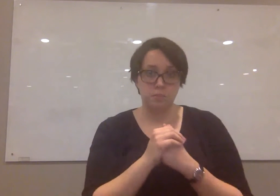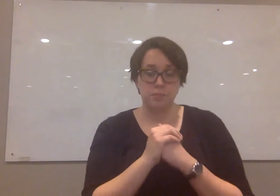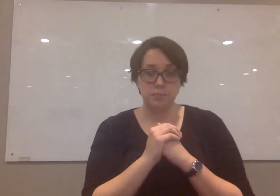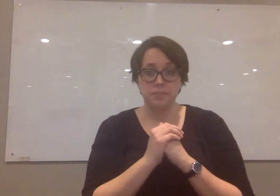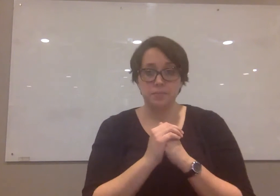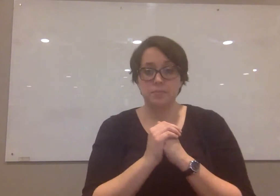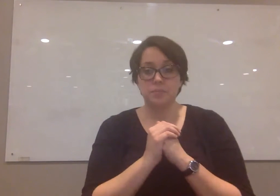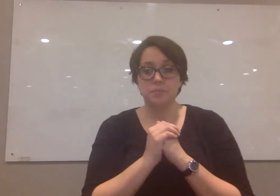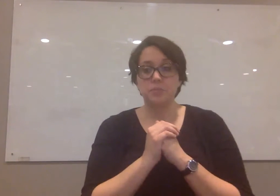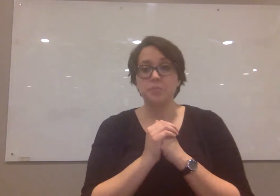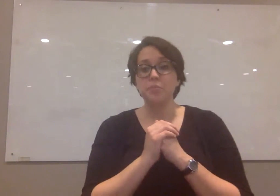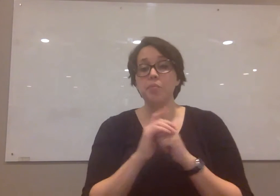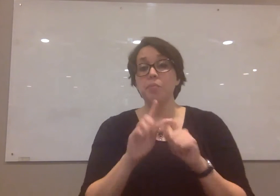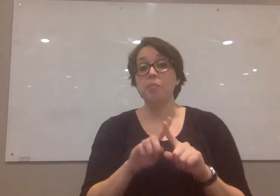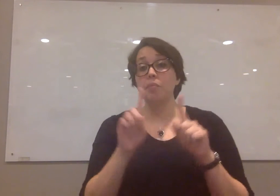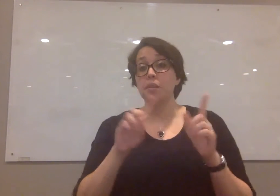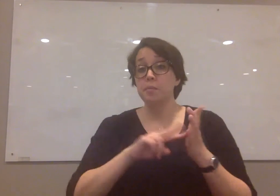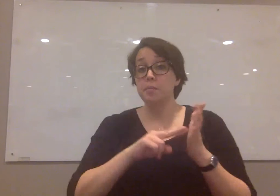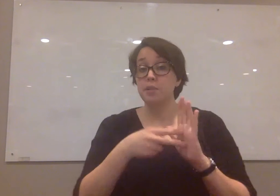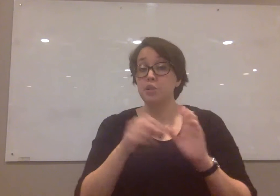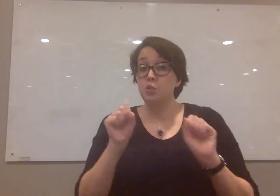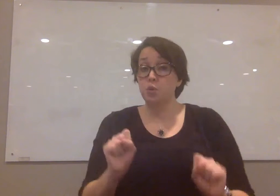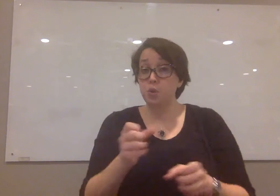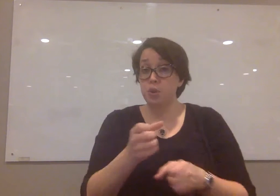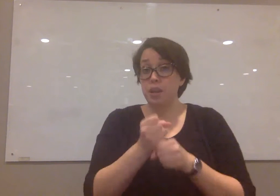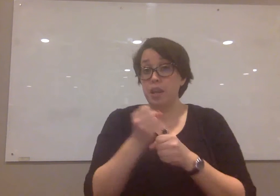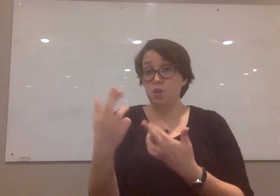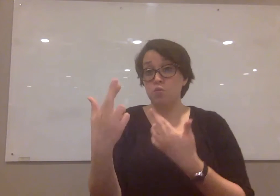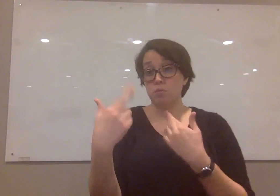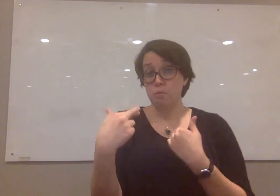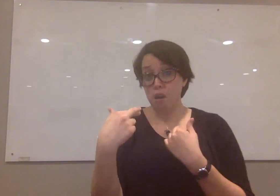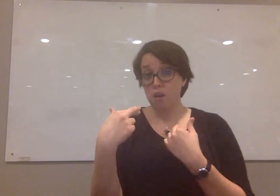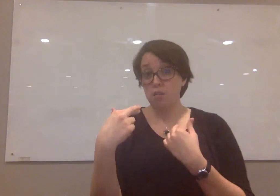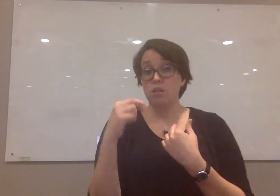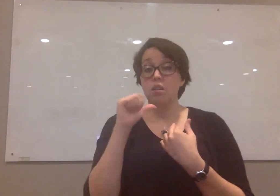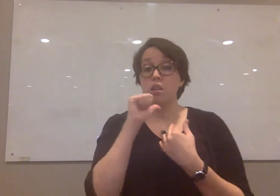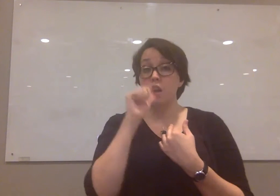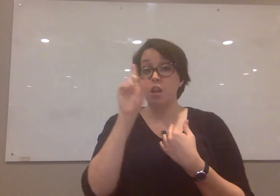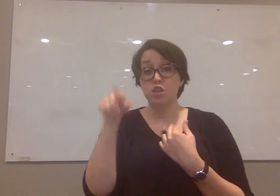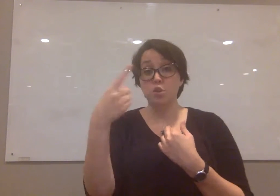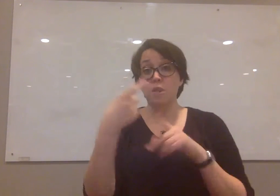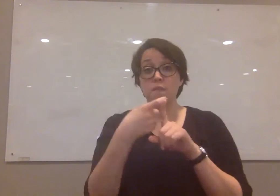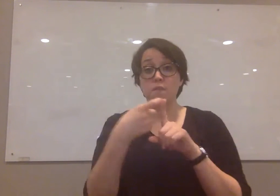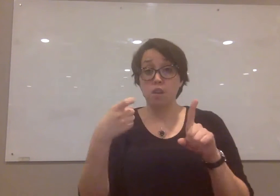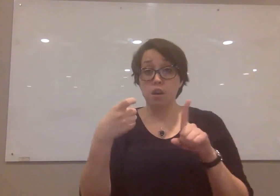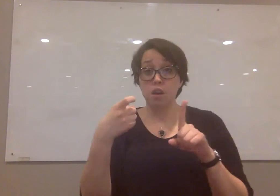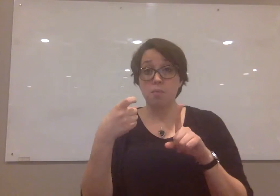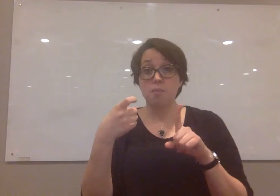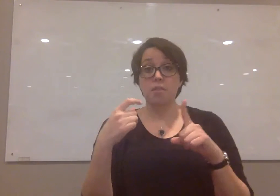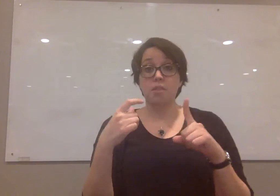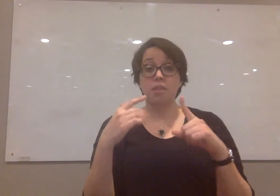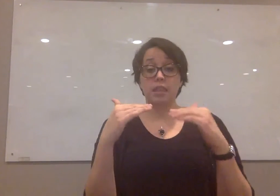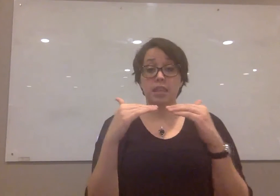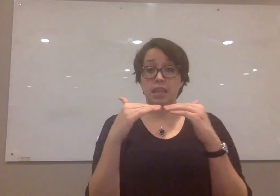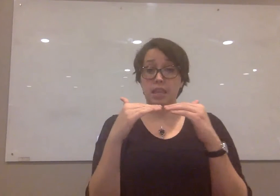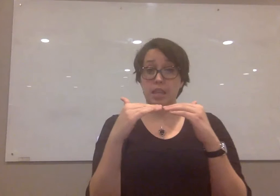But this does mean that we can actually get a response, not just from the immediate equal sign of the GenServer call,